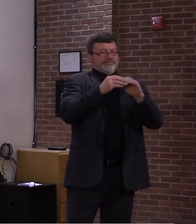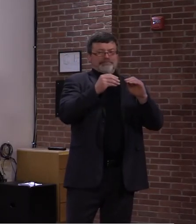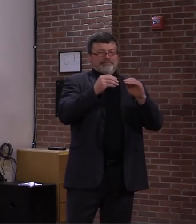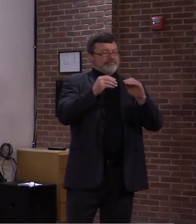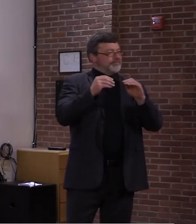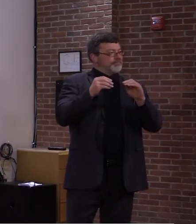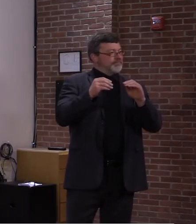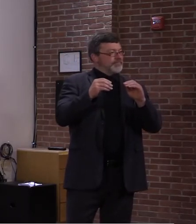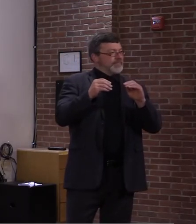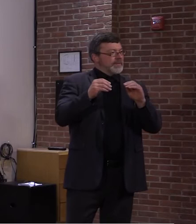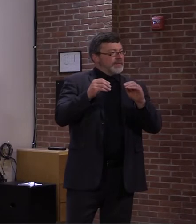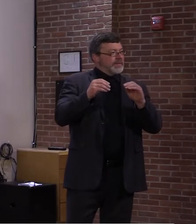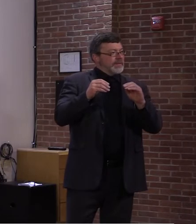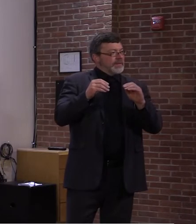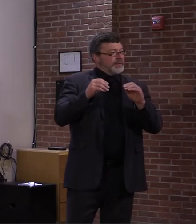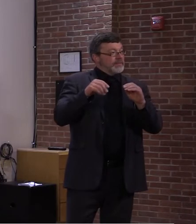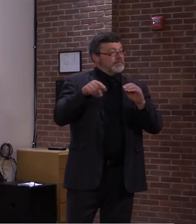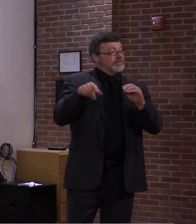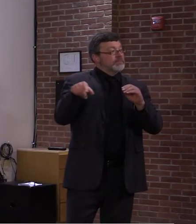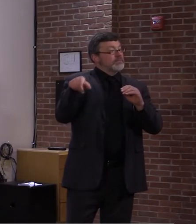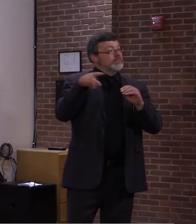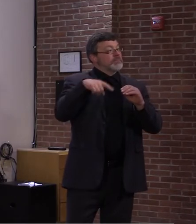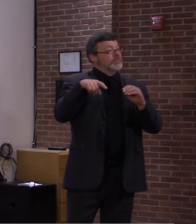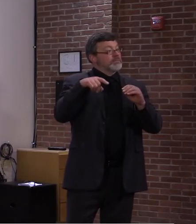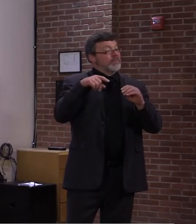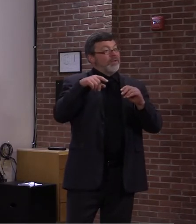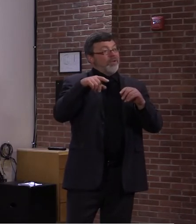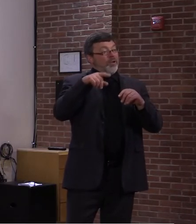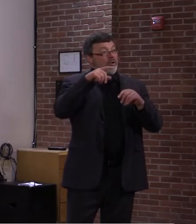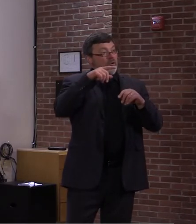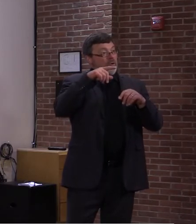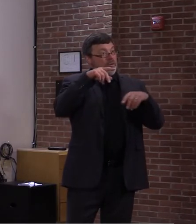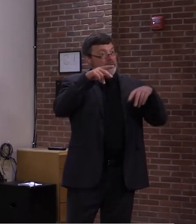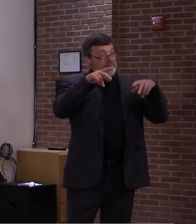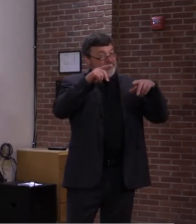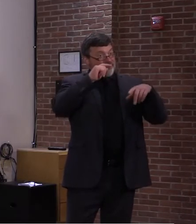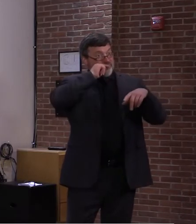be to Ukraine when you were over at the base? Yeah.